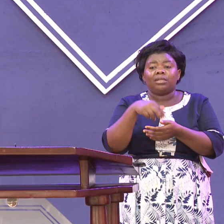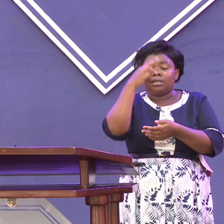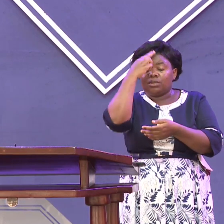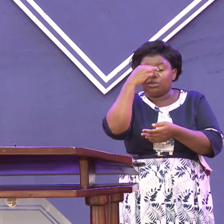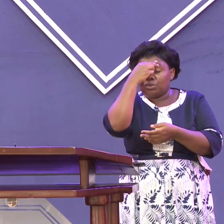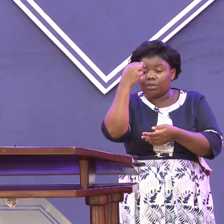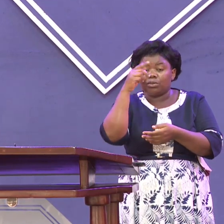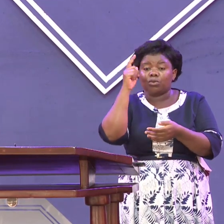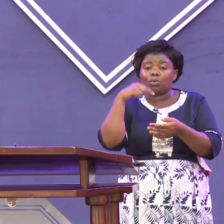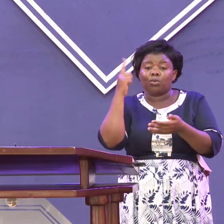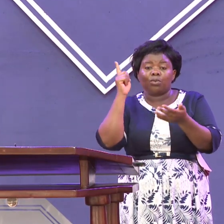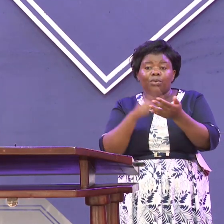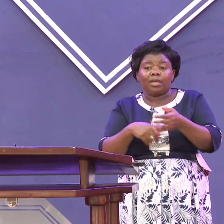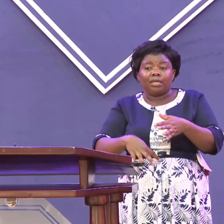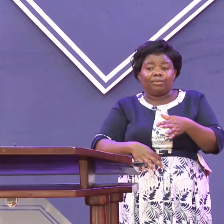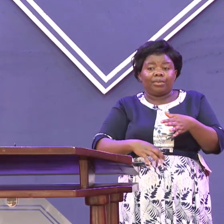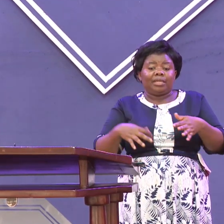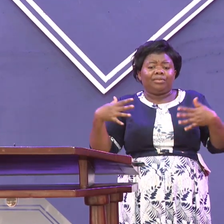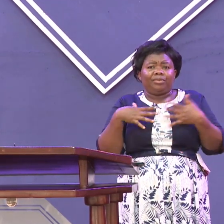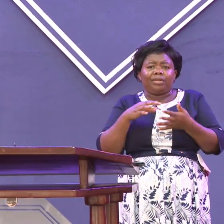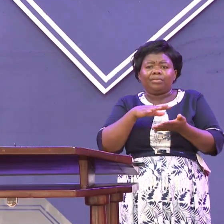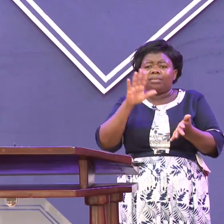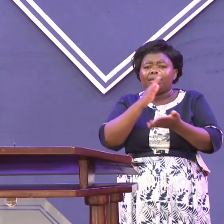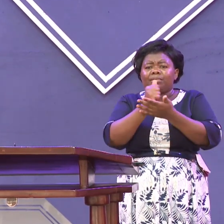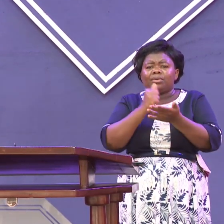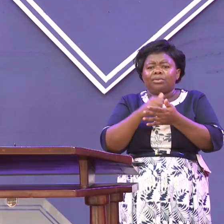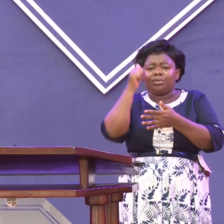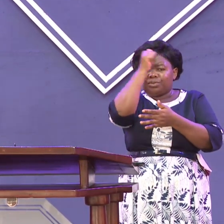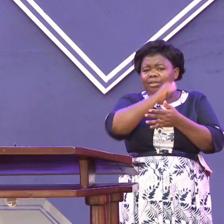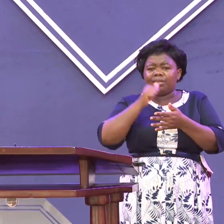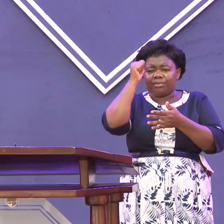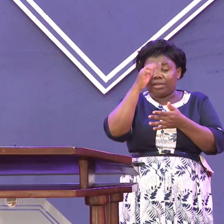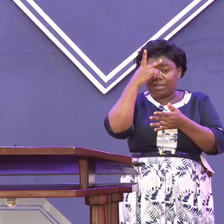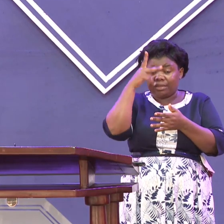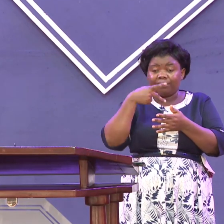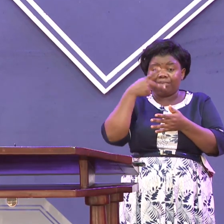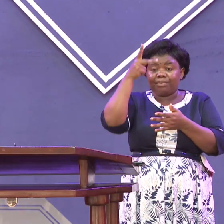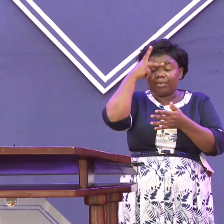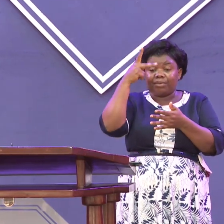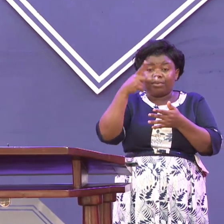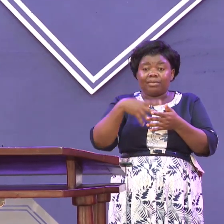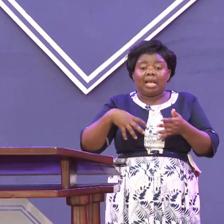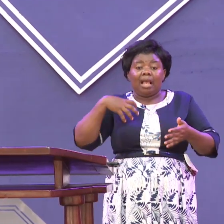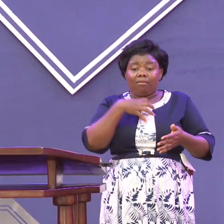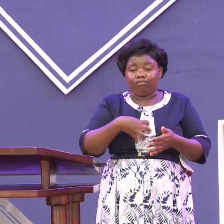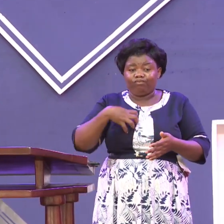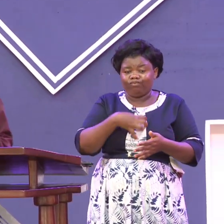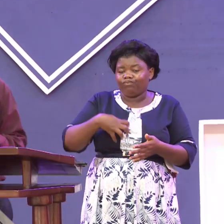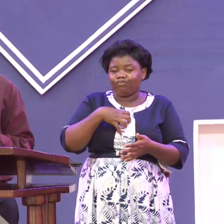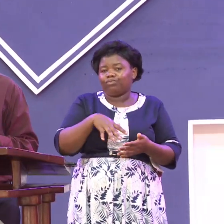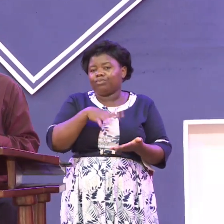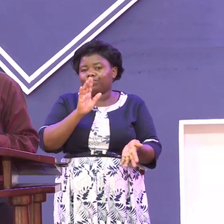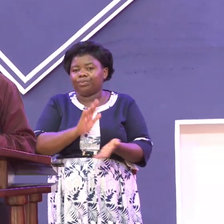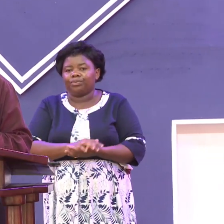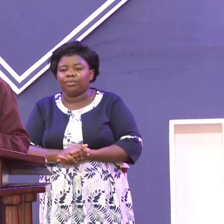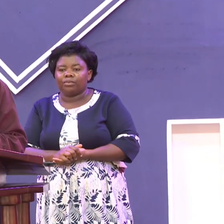bafunire mbuto mu bisere byokusoma batya nnyo olwa bazadde abafirika obukambwe bwabwe. Because those children who get impregnated while